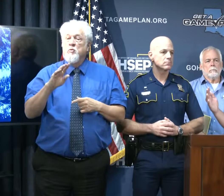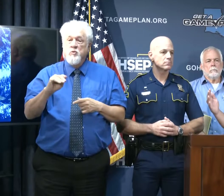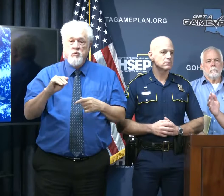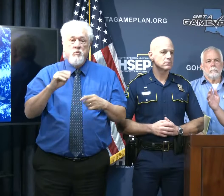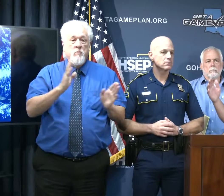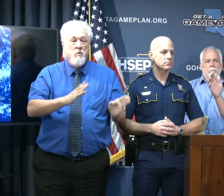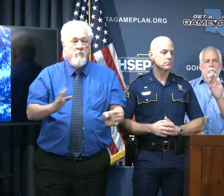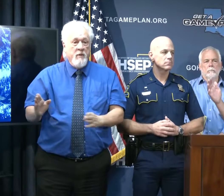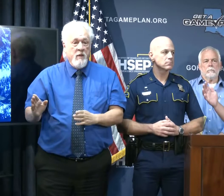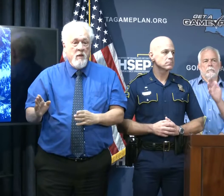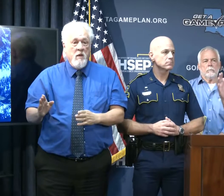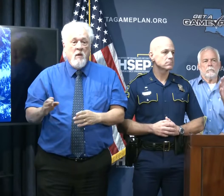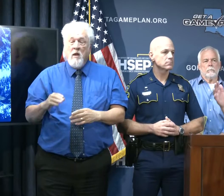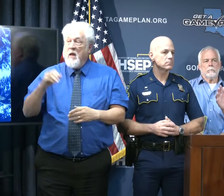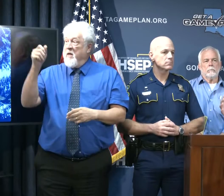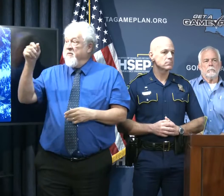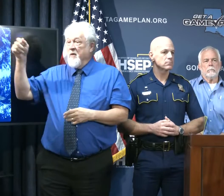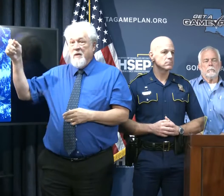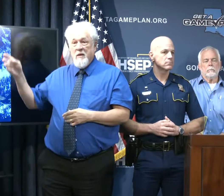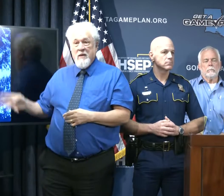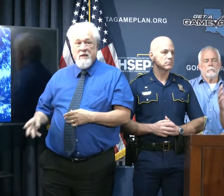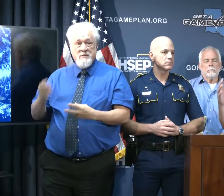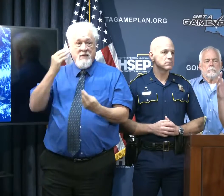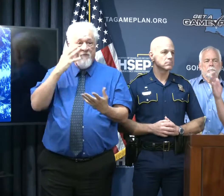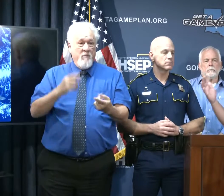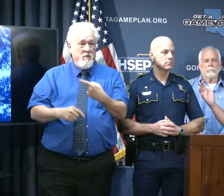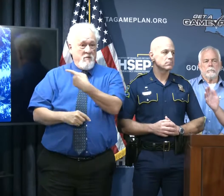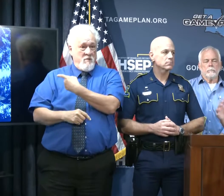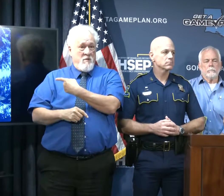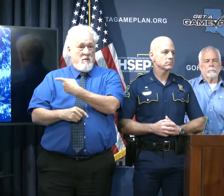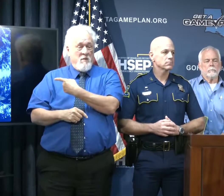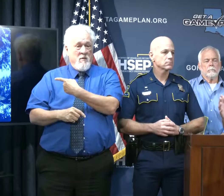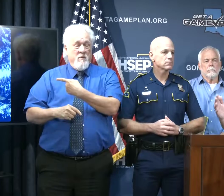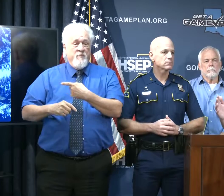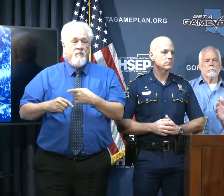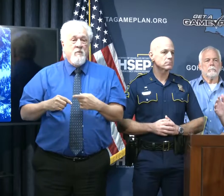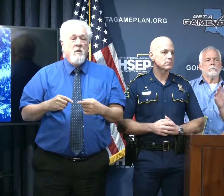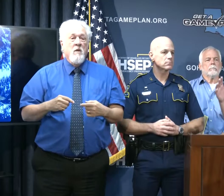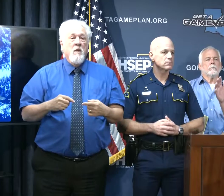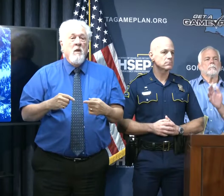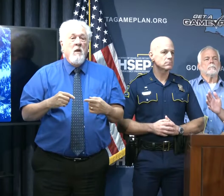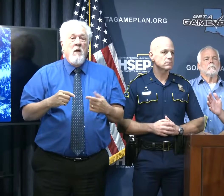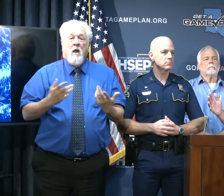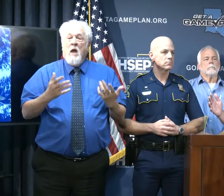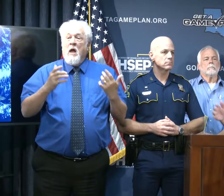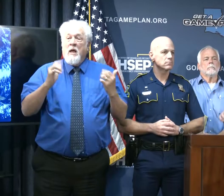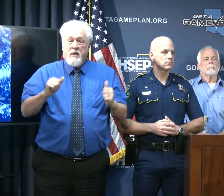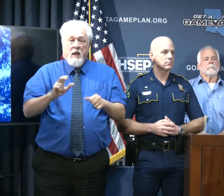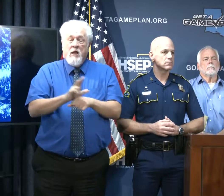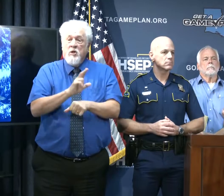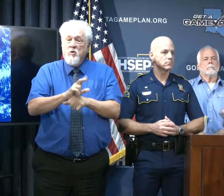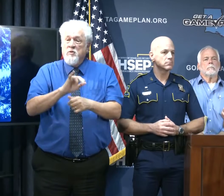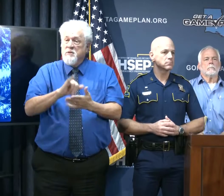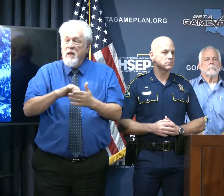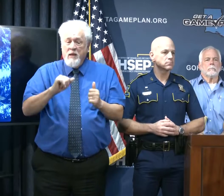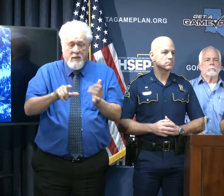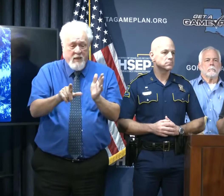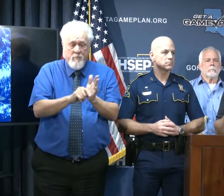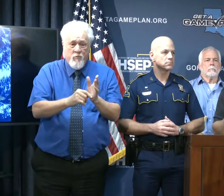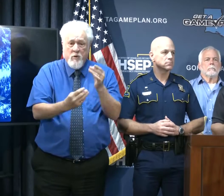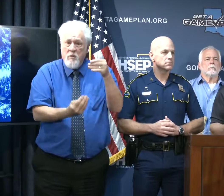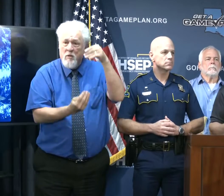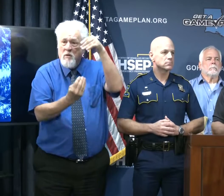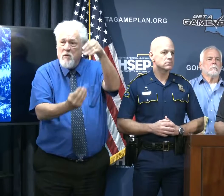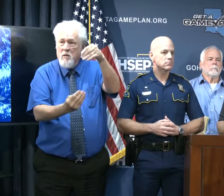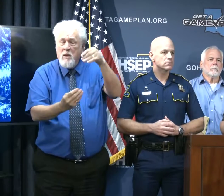prepare. The list and information that are out there can be used, can be printed out, and can